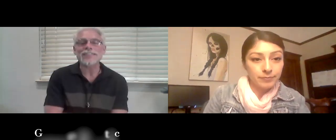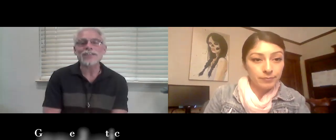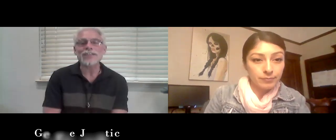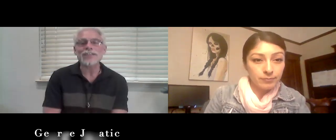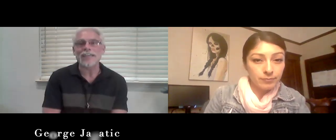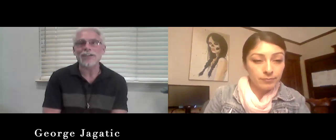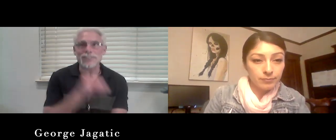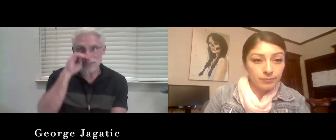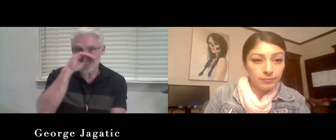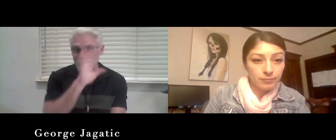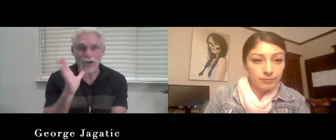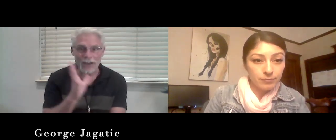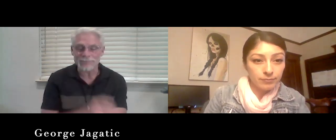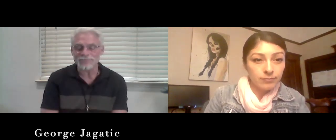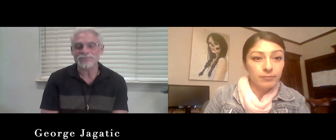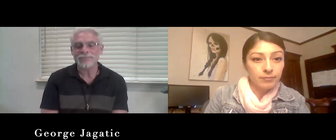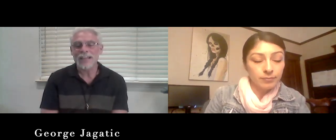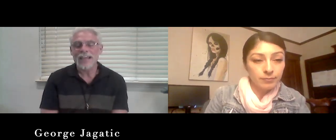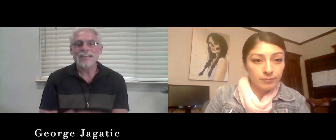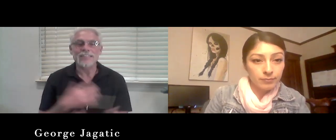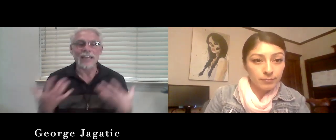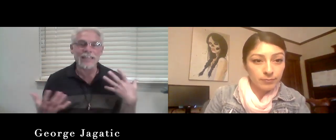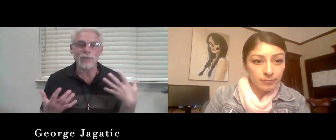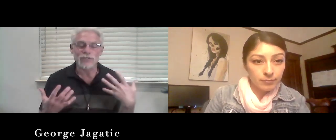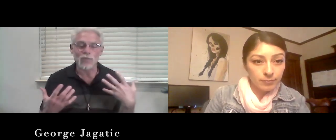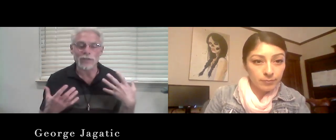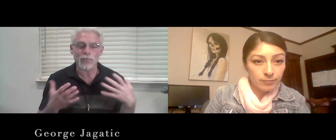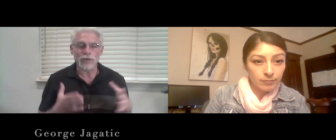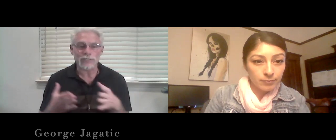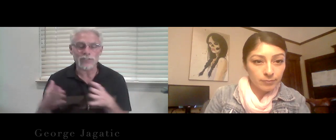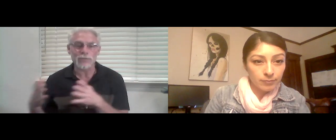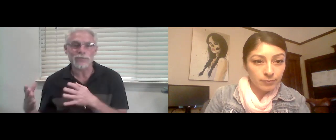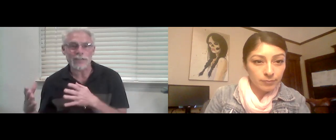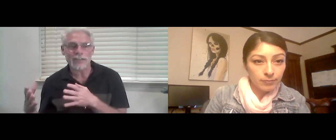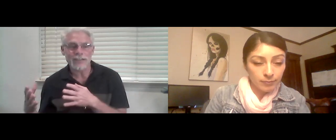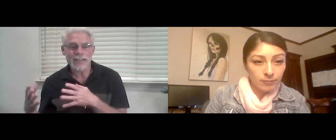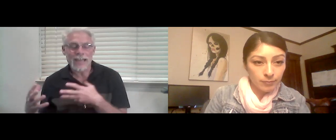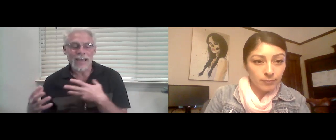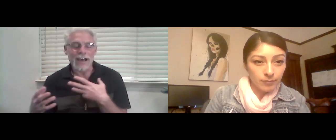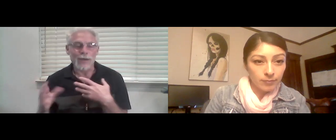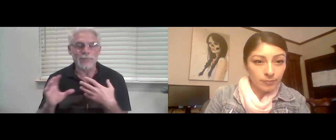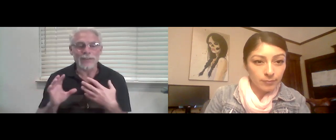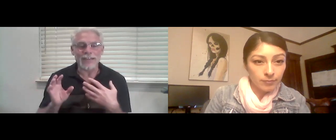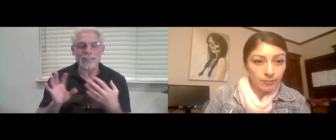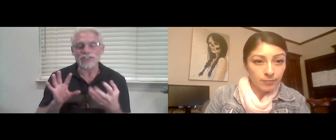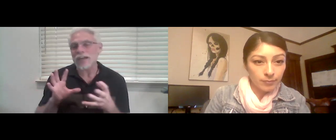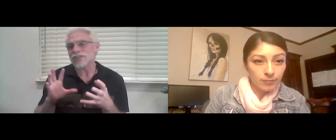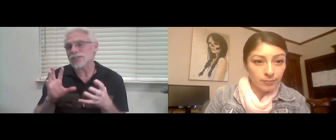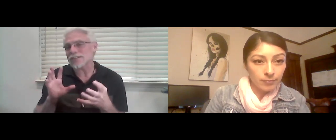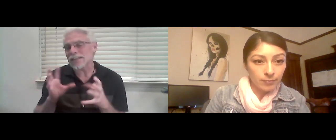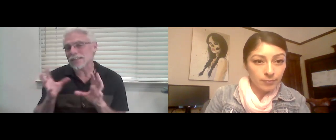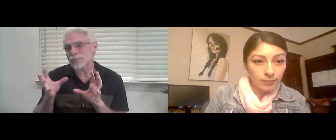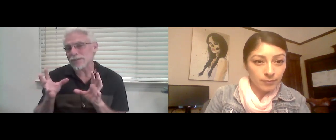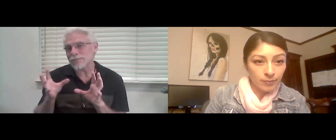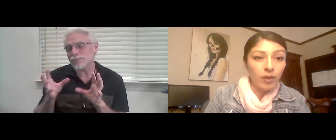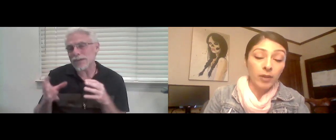It's interesting. Here's a thought. Sign language, when you put it to music, it changes